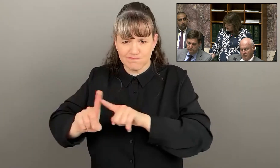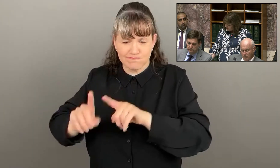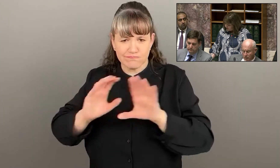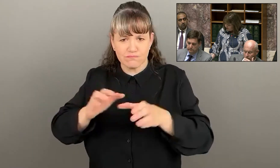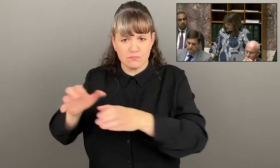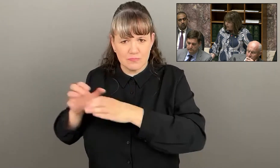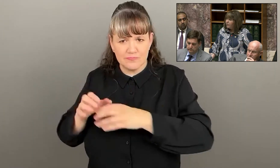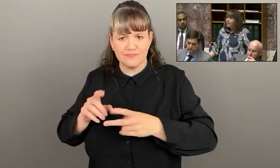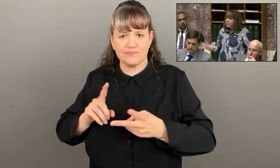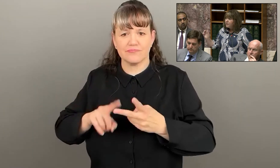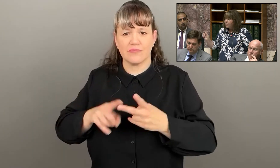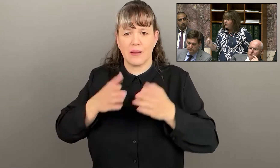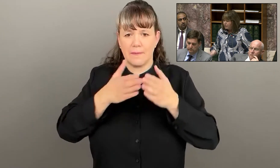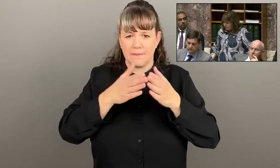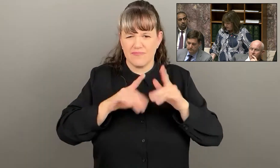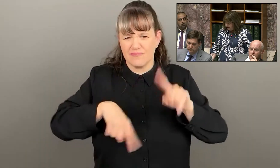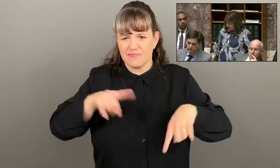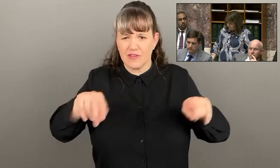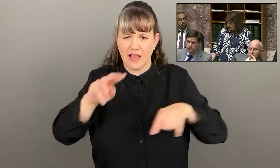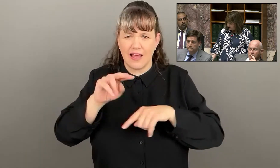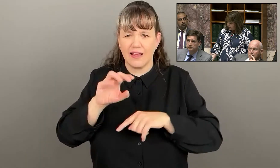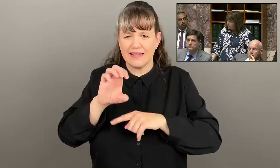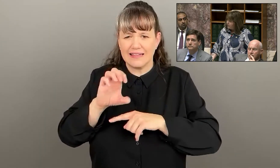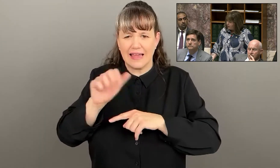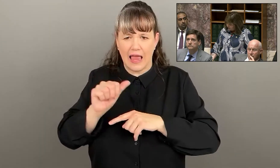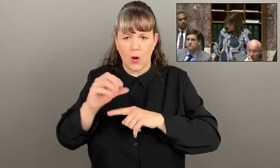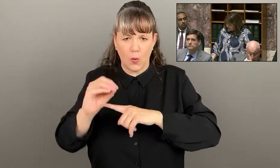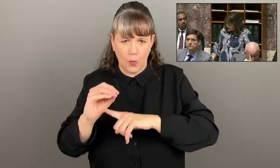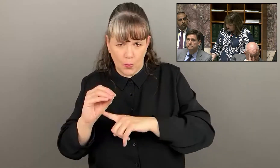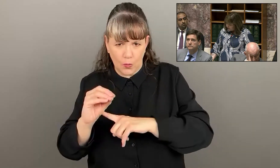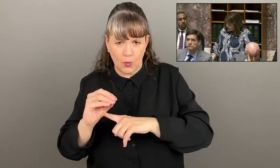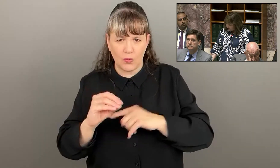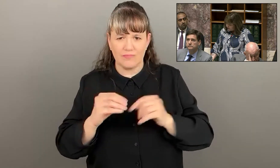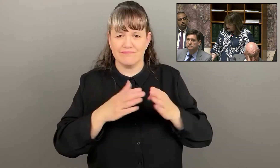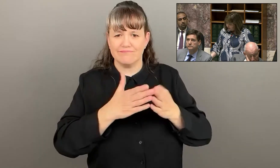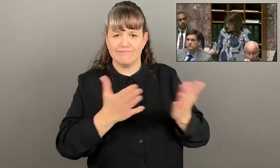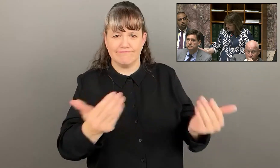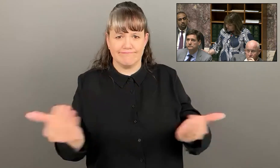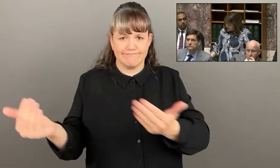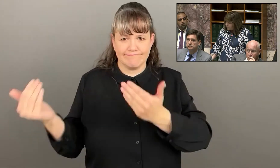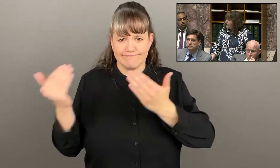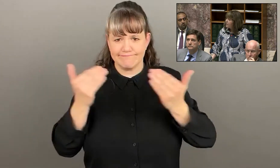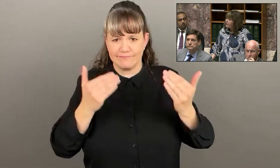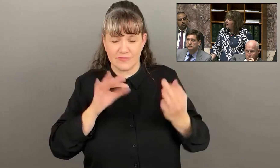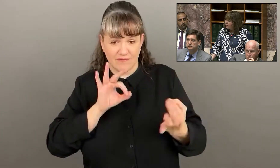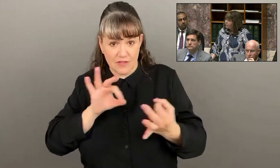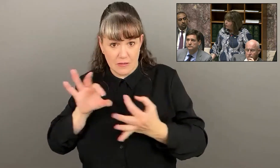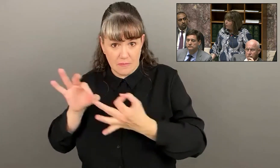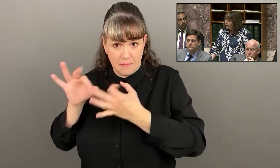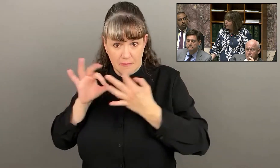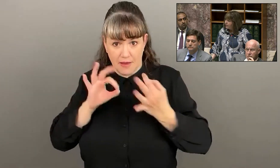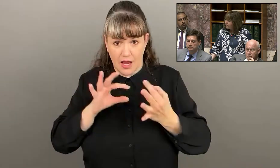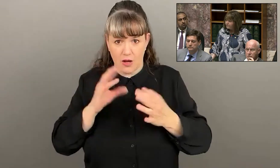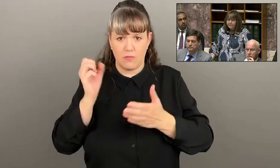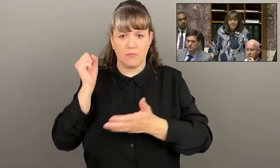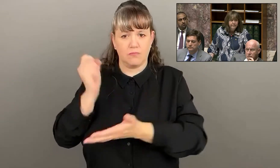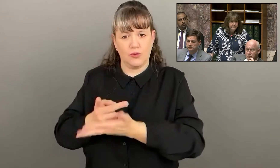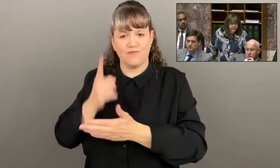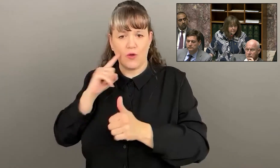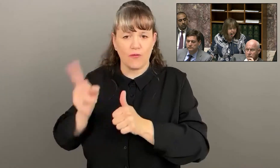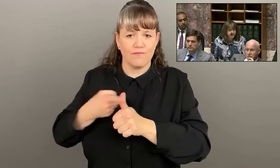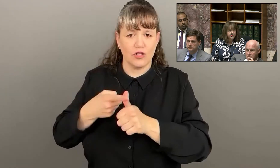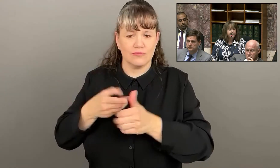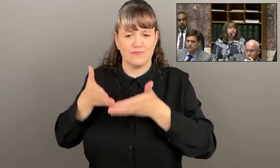housing option. This was the first time that the Environmental Assessment Office introduced this kind of requirement.